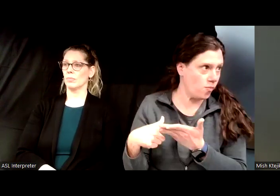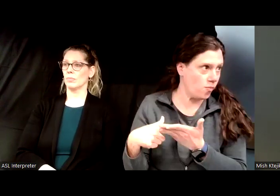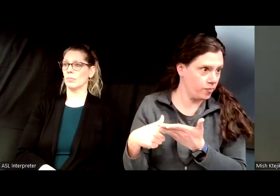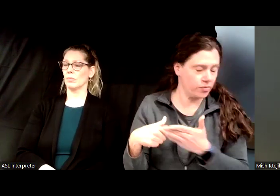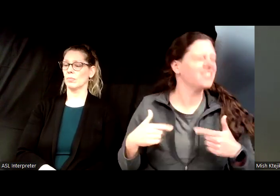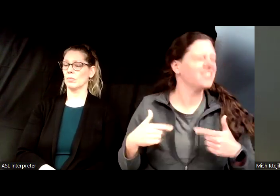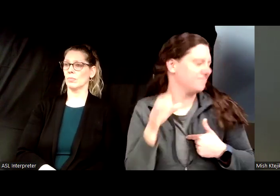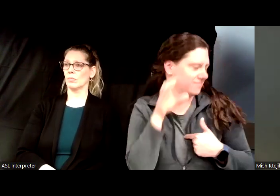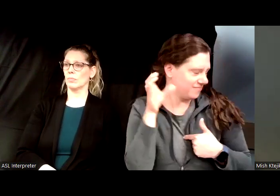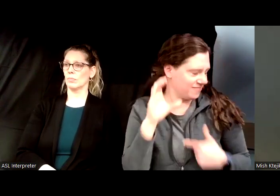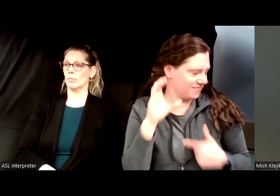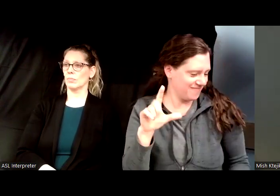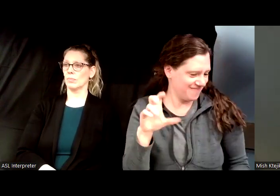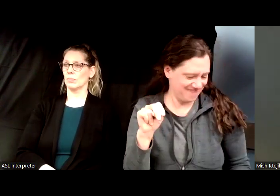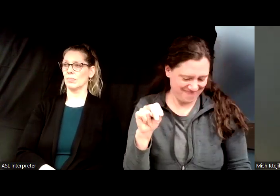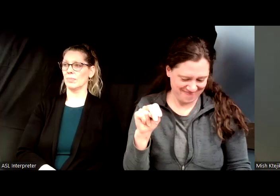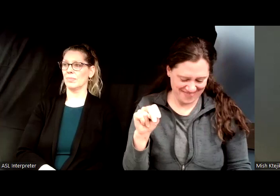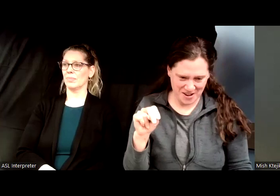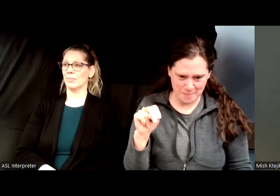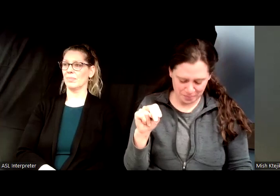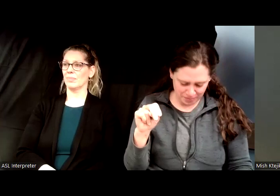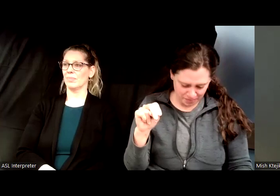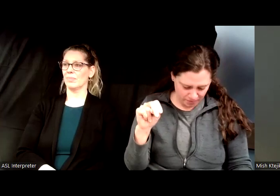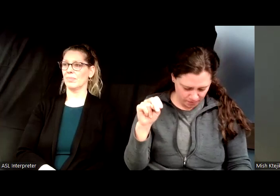New topic. This is Colleen.